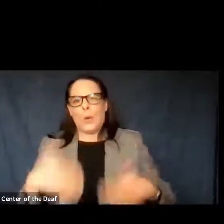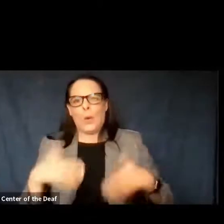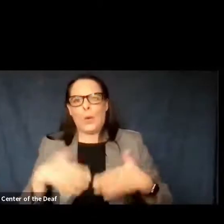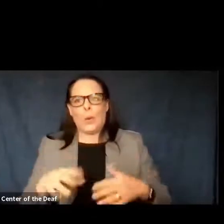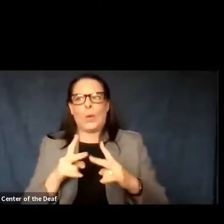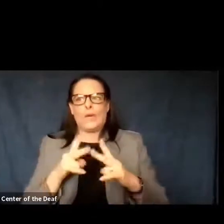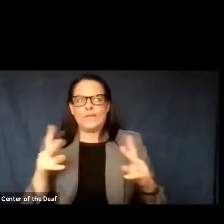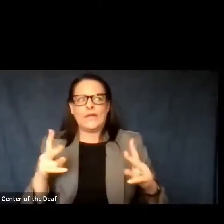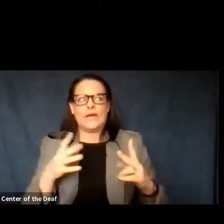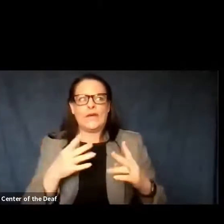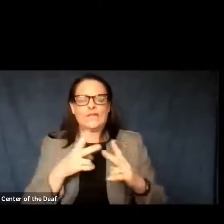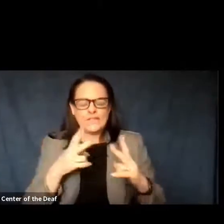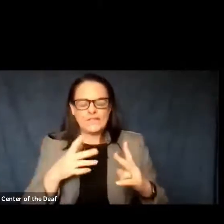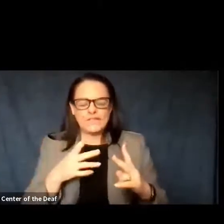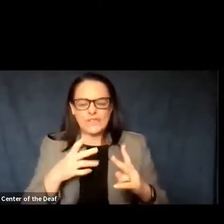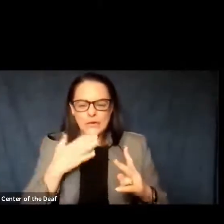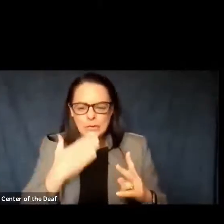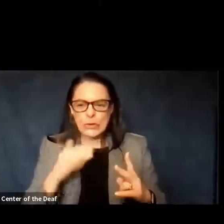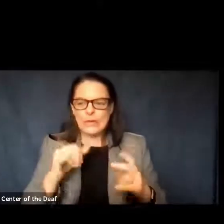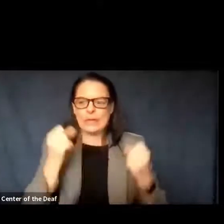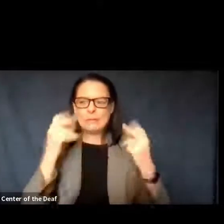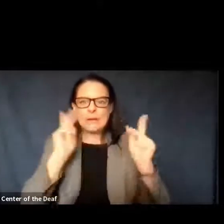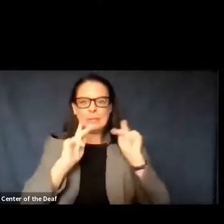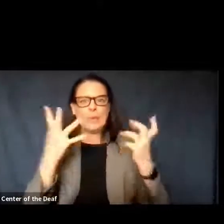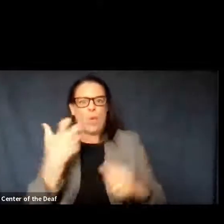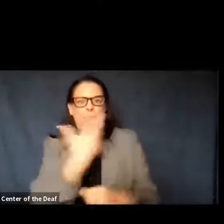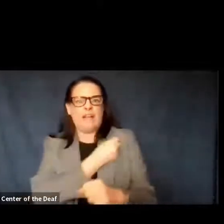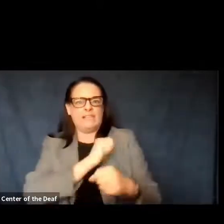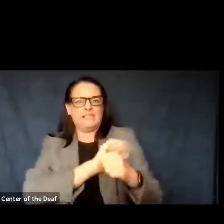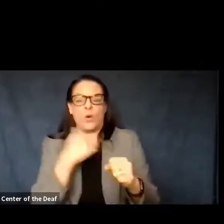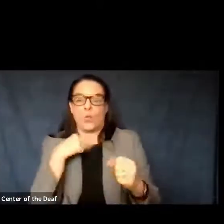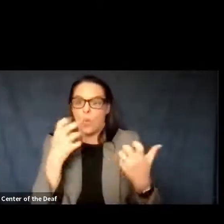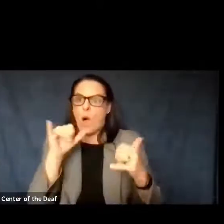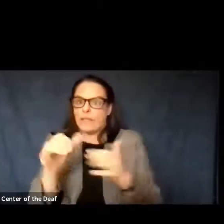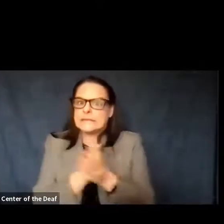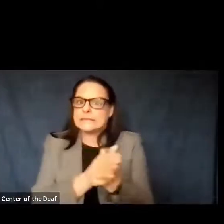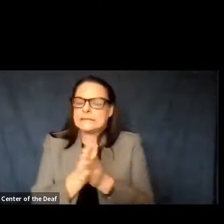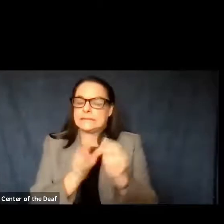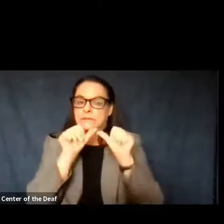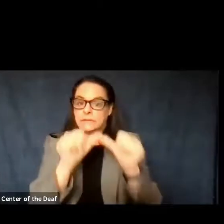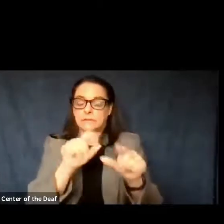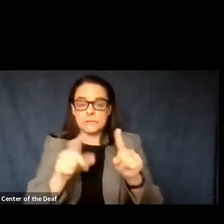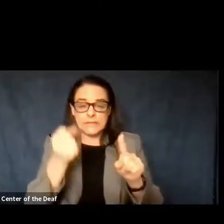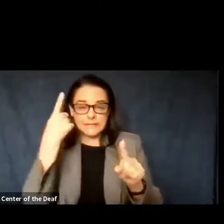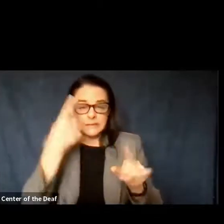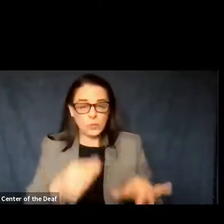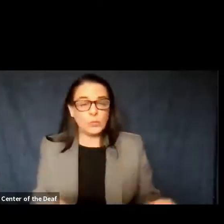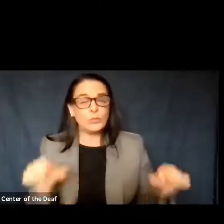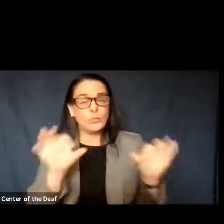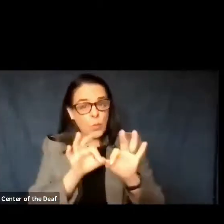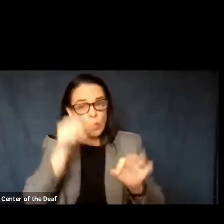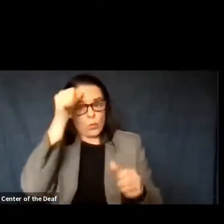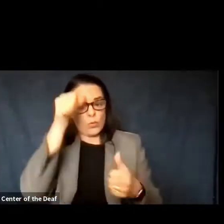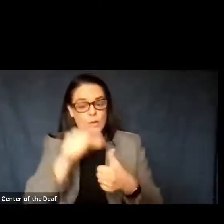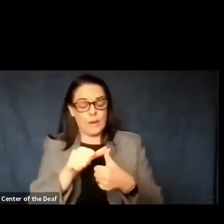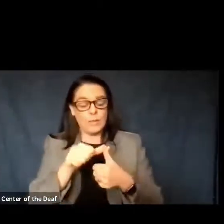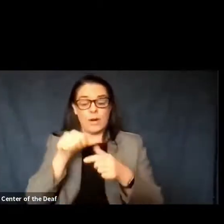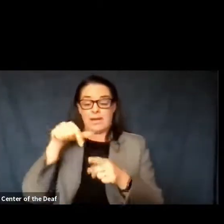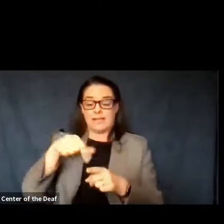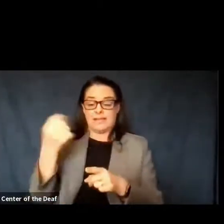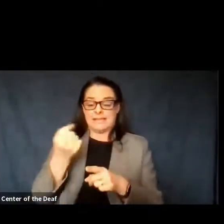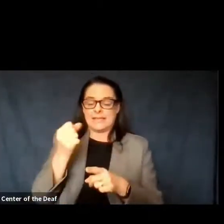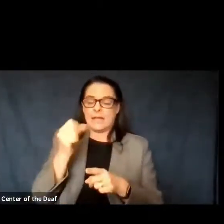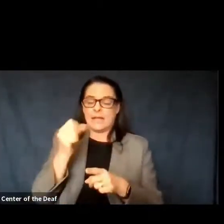that enthusiasm to stay up. But it's important to remember again that this is one opportunity of many more to come. And while